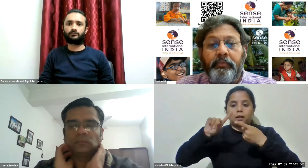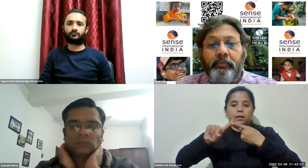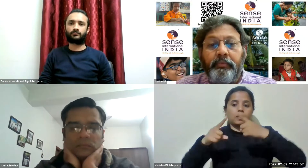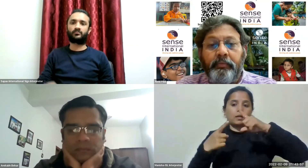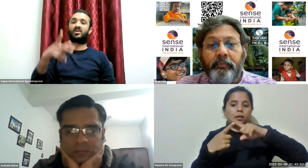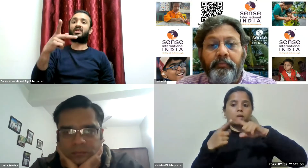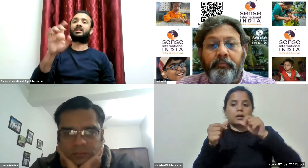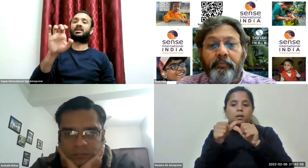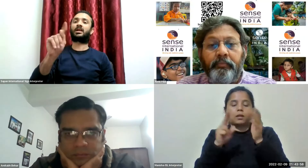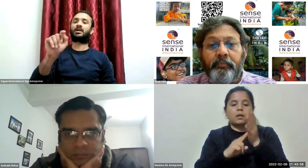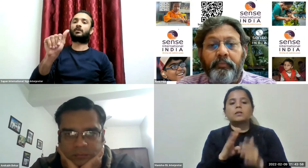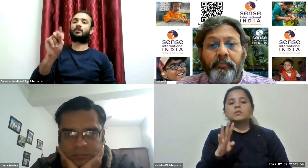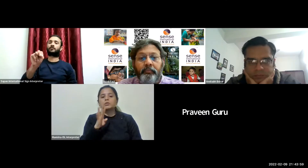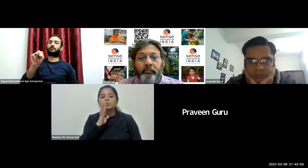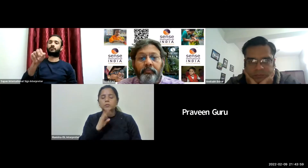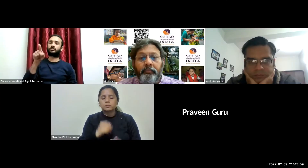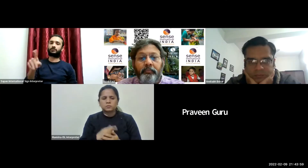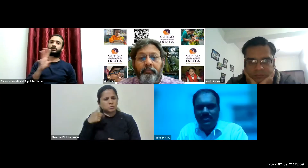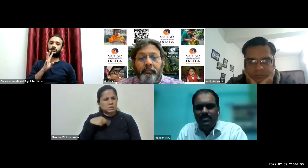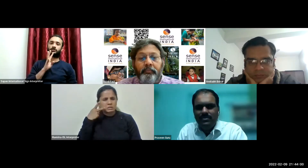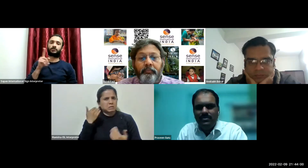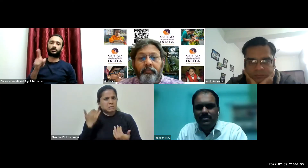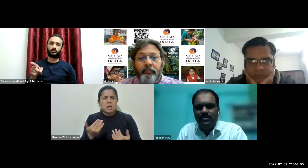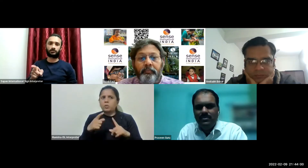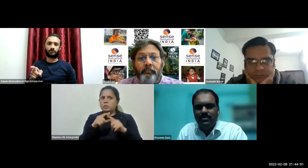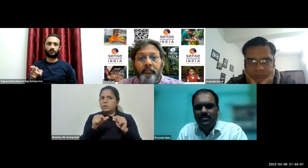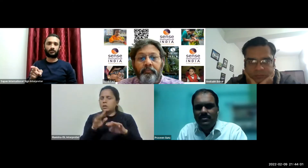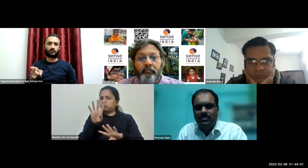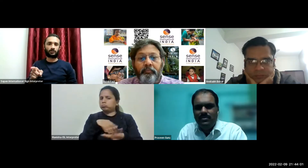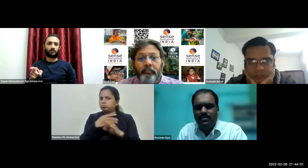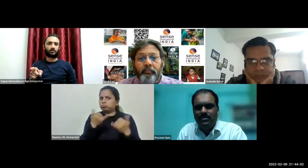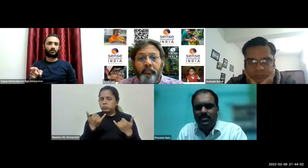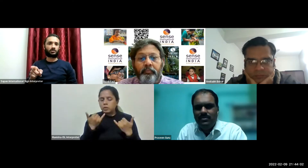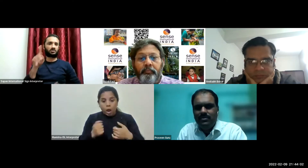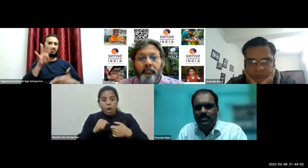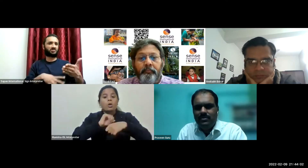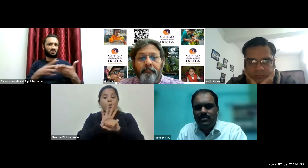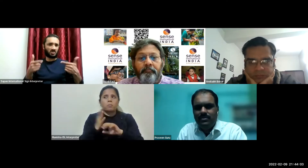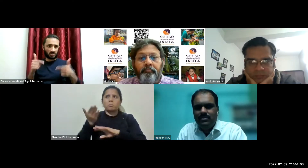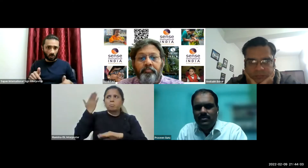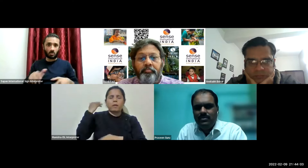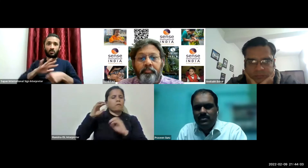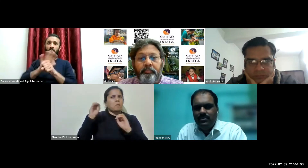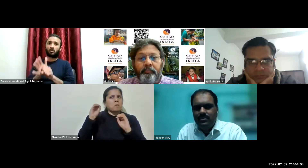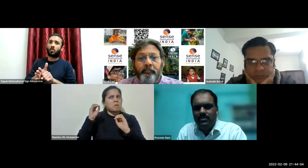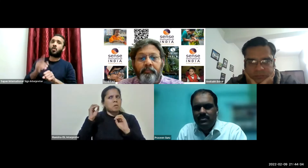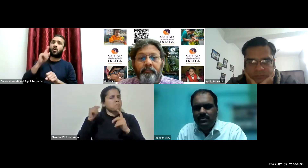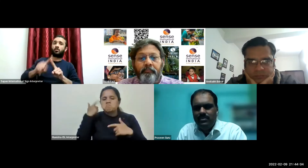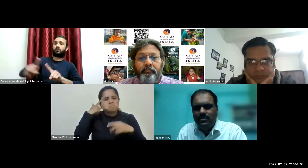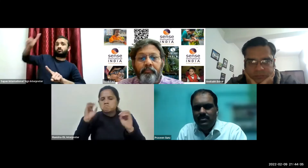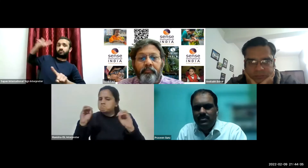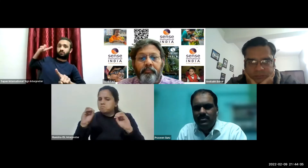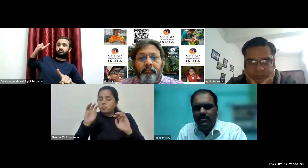even now, I don't think there is any disaggregated data available on COVID-19 and disability. No, I don't think.